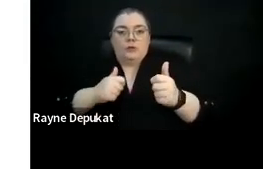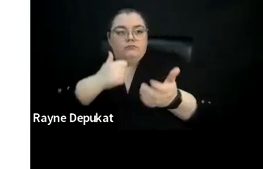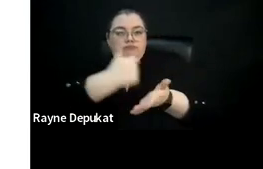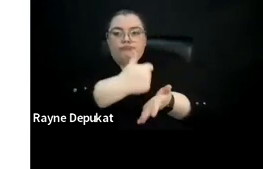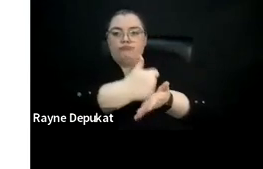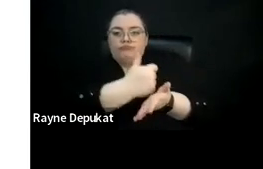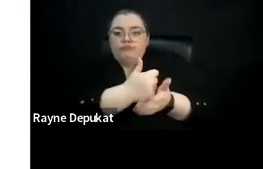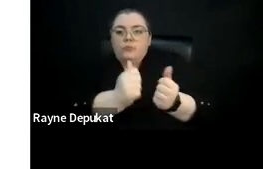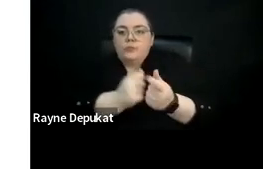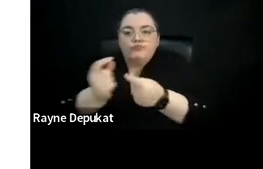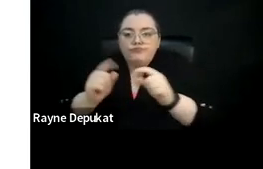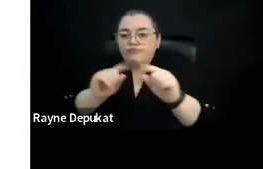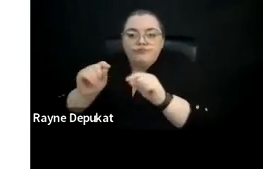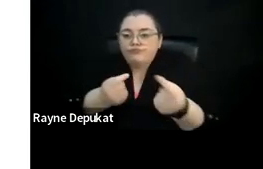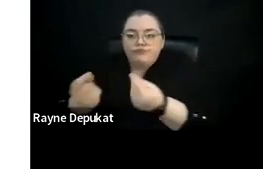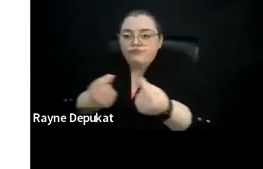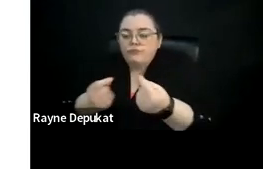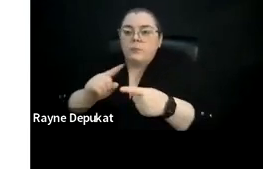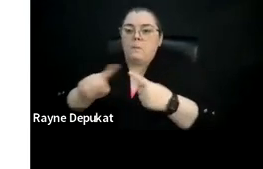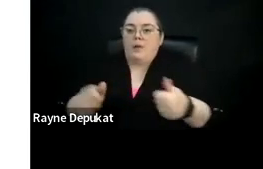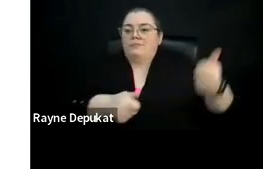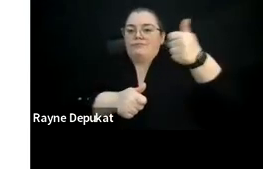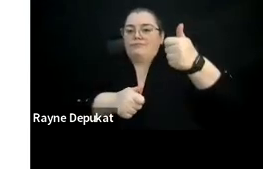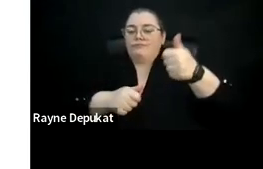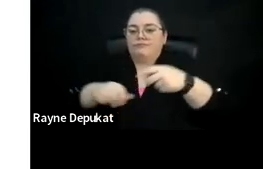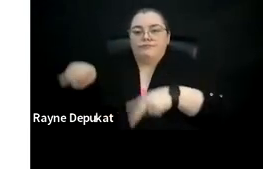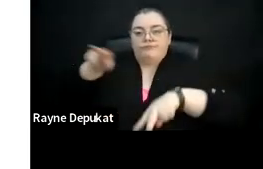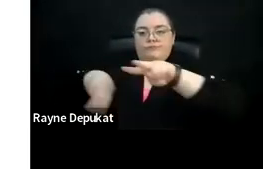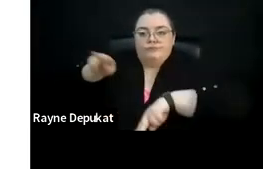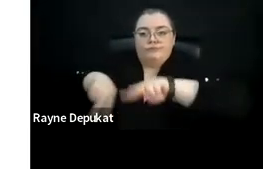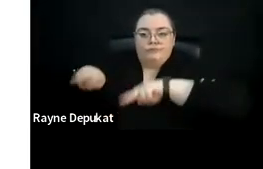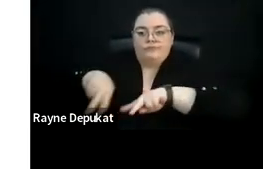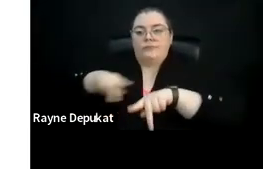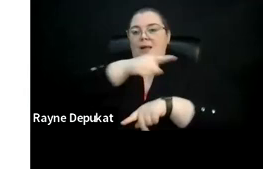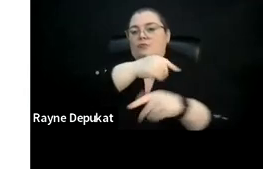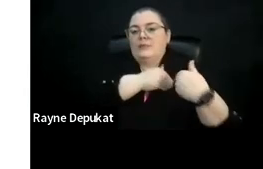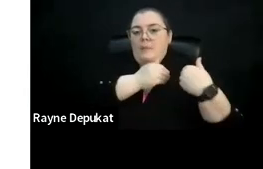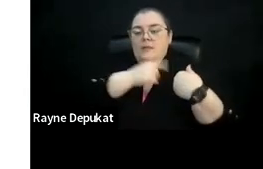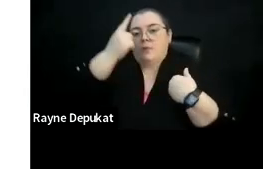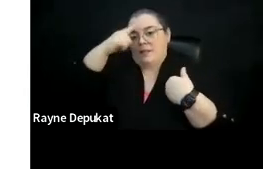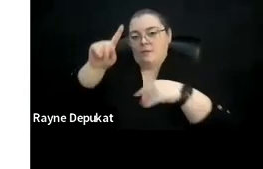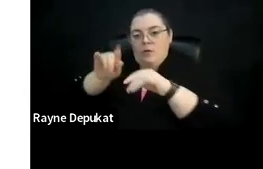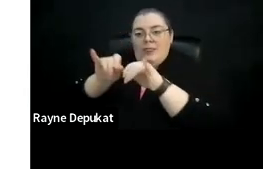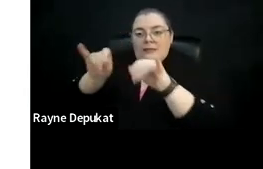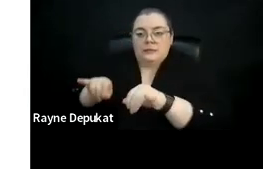And then that second person could be an assistant. But that lead person with the oversight would be the